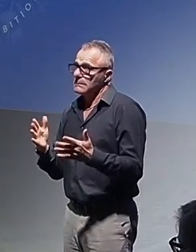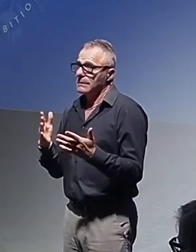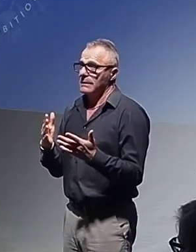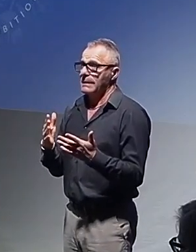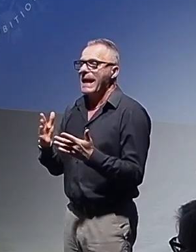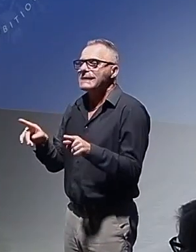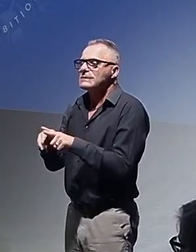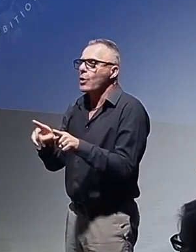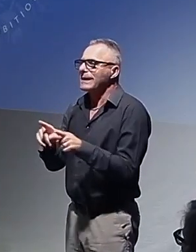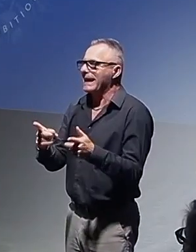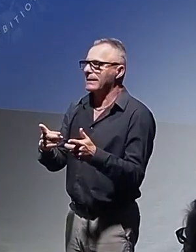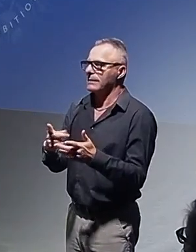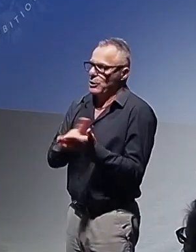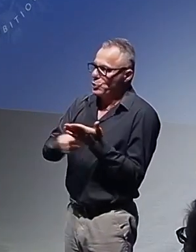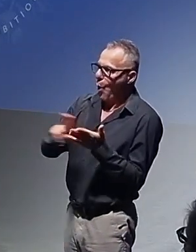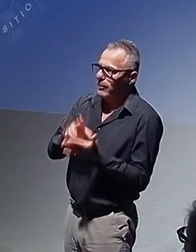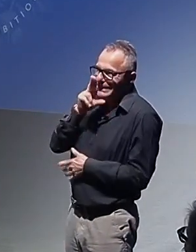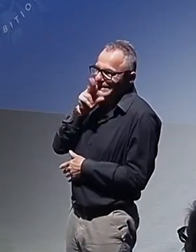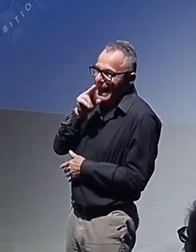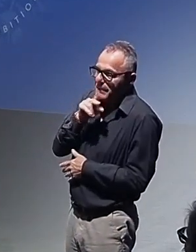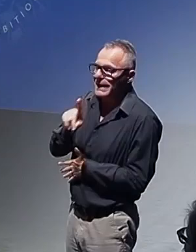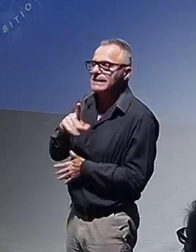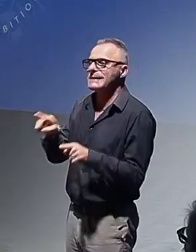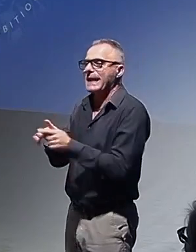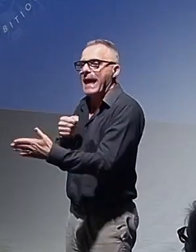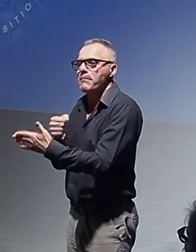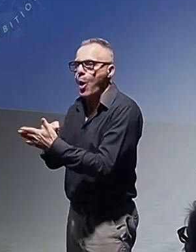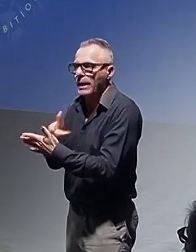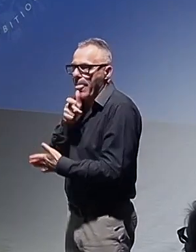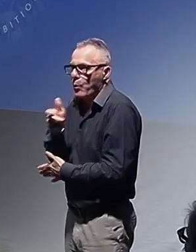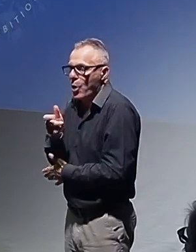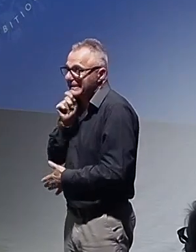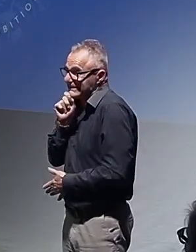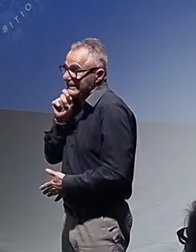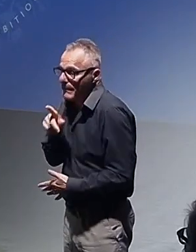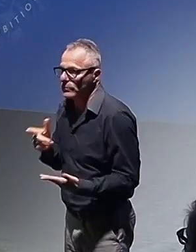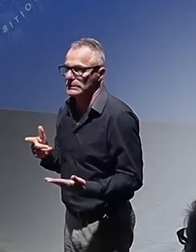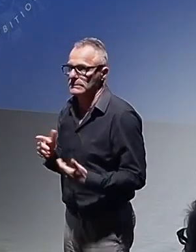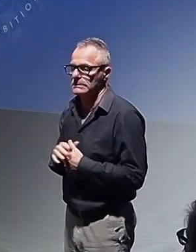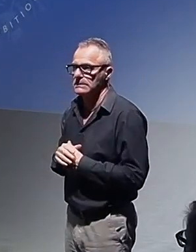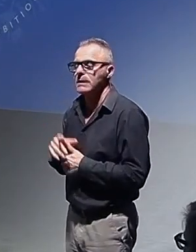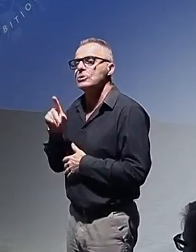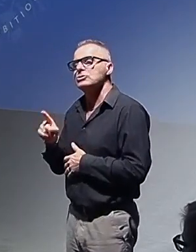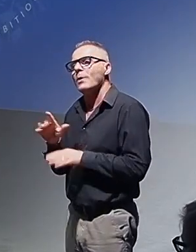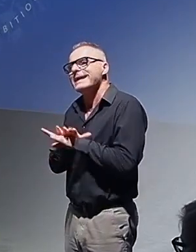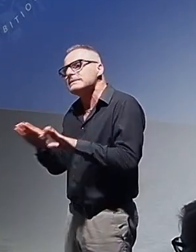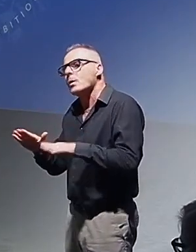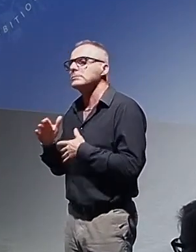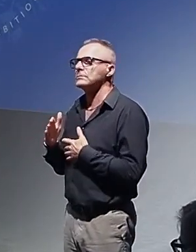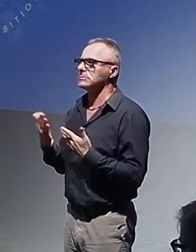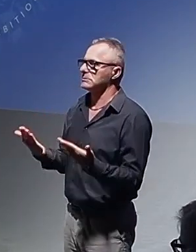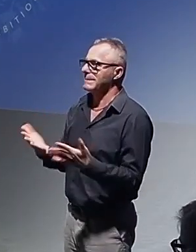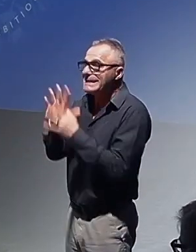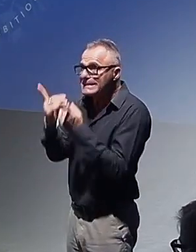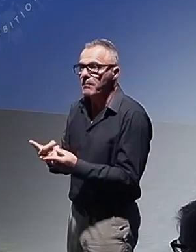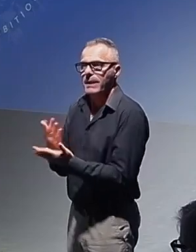fish called Wanda type stammer. It's the one where you have a block and the word just doesn't come out. And so it's not necessarily